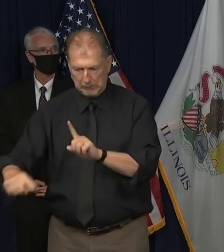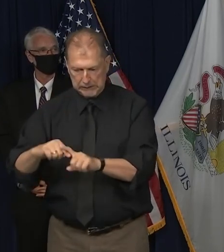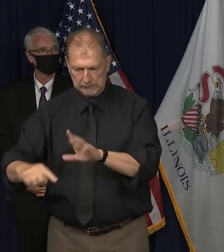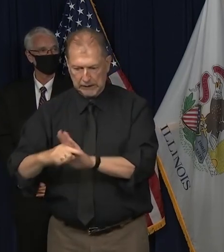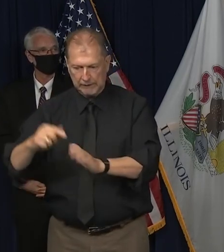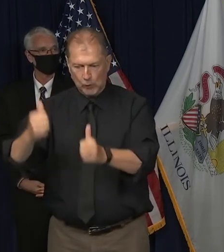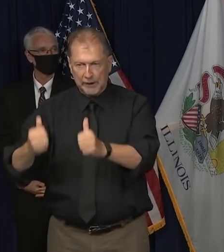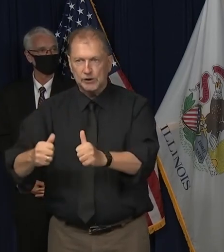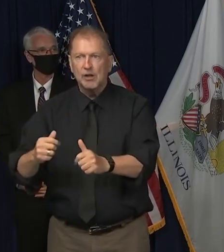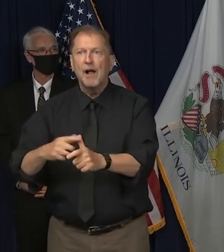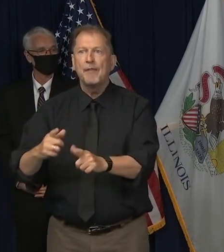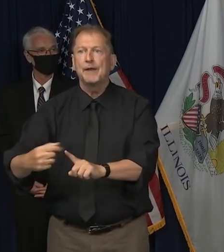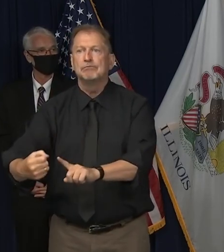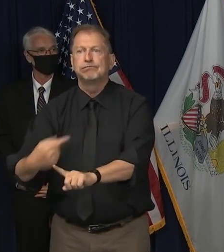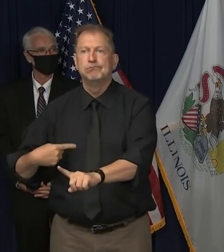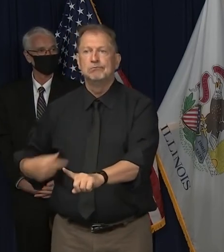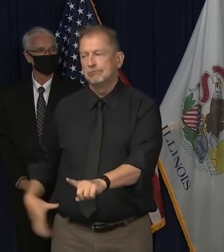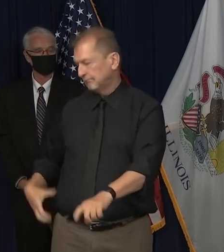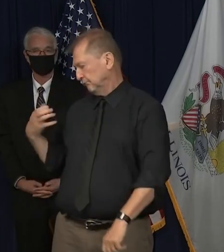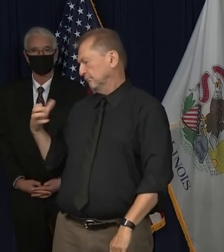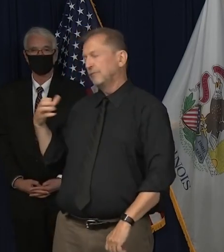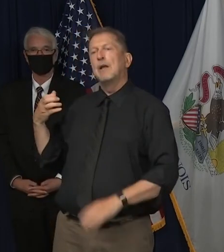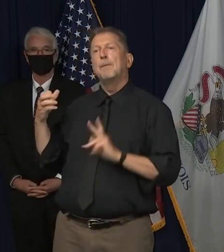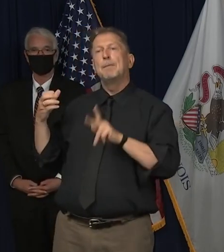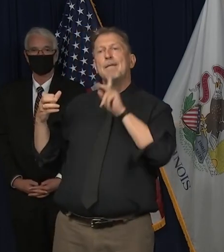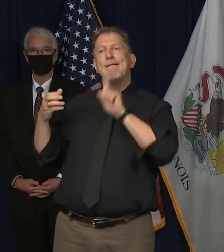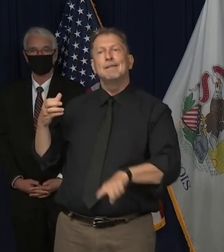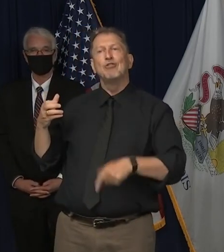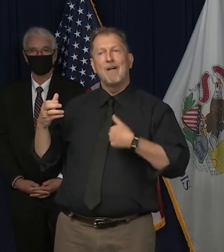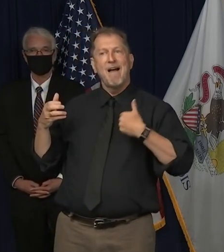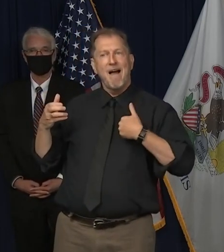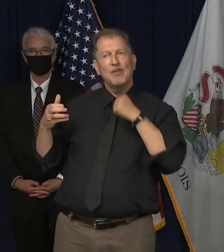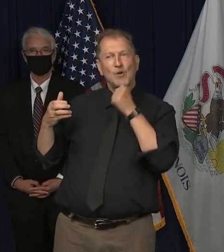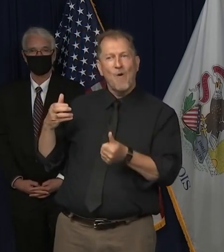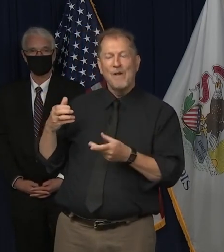fast and capacity for frequent application of this test really was a game